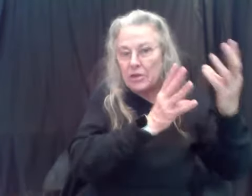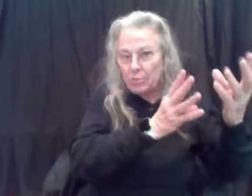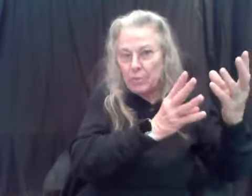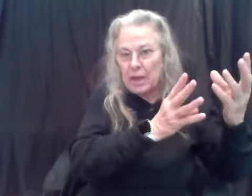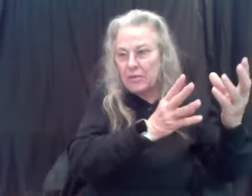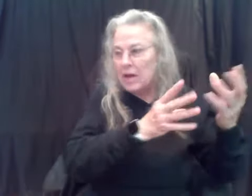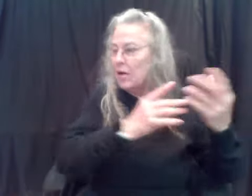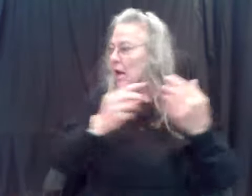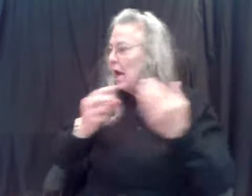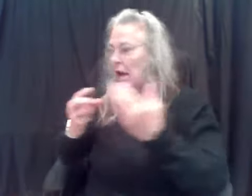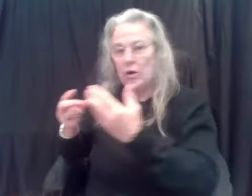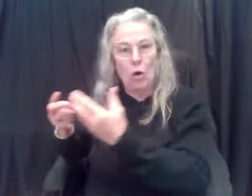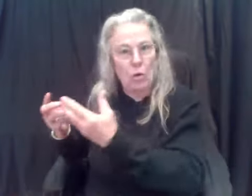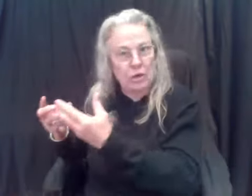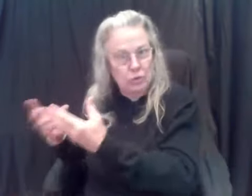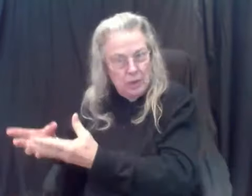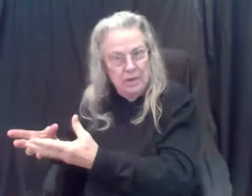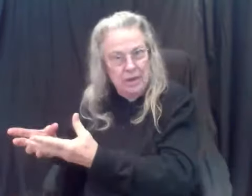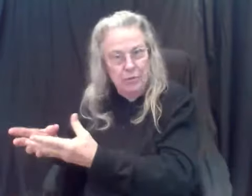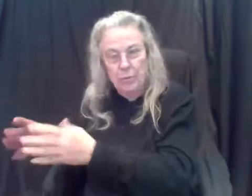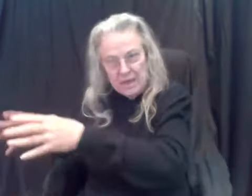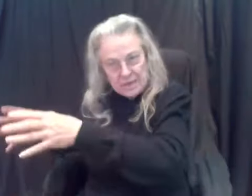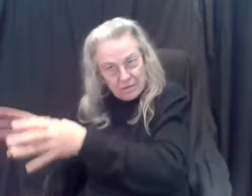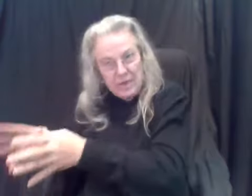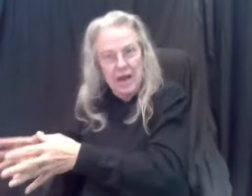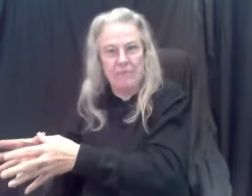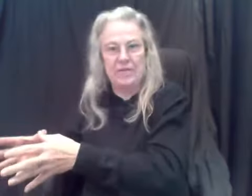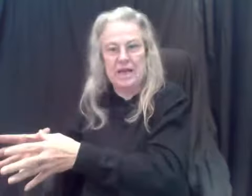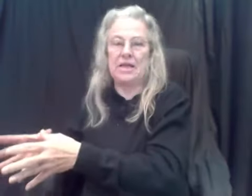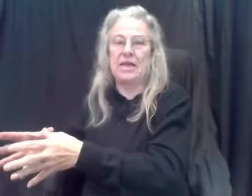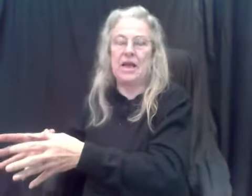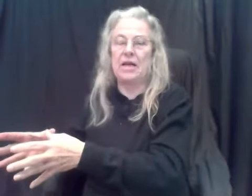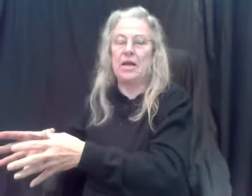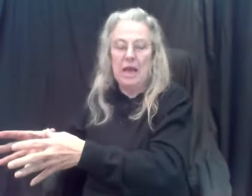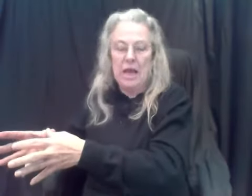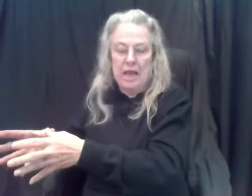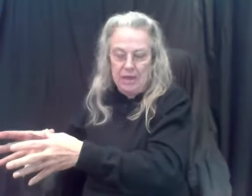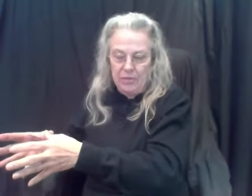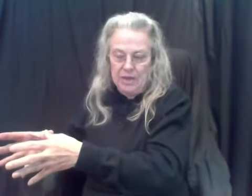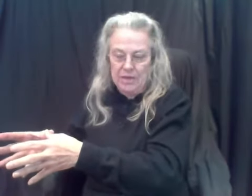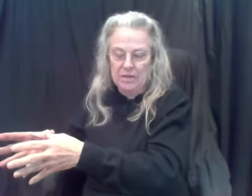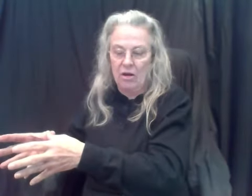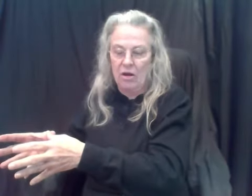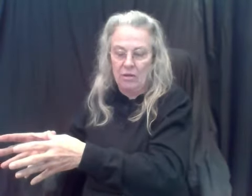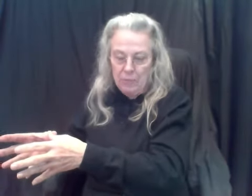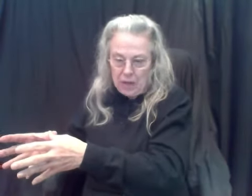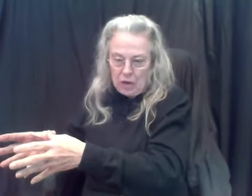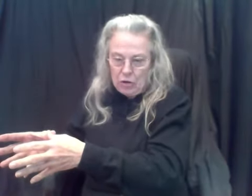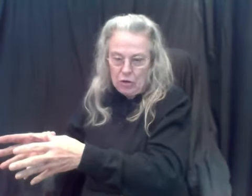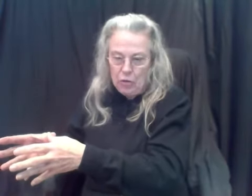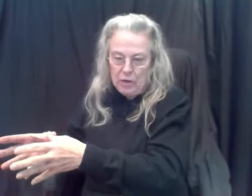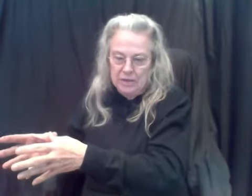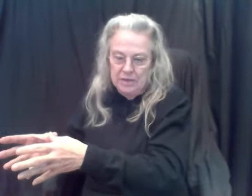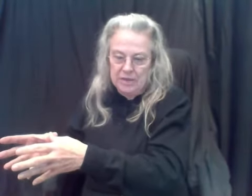be there and going to another place that I've designated in this song you're going to see